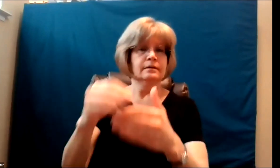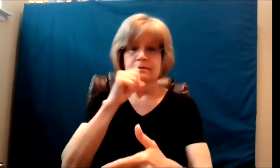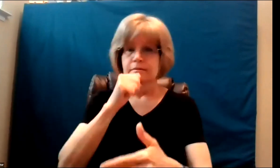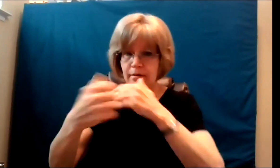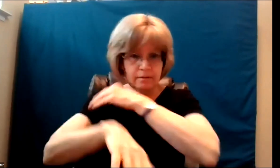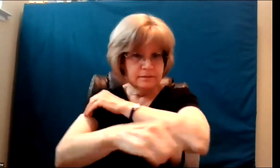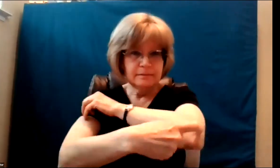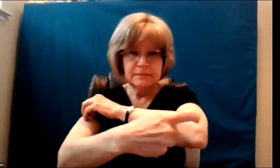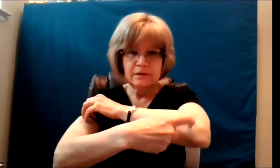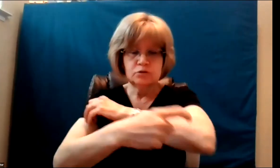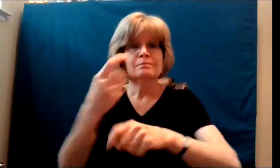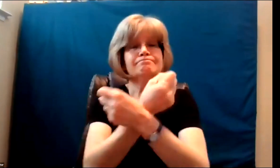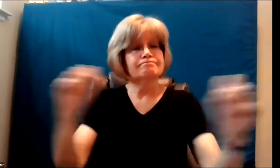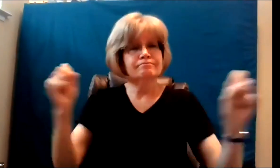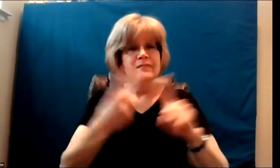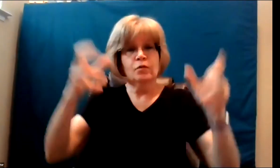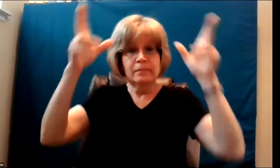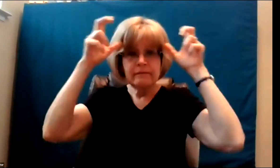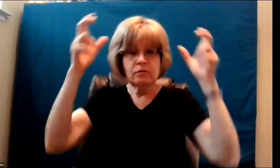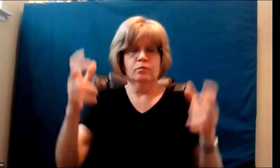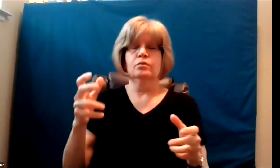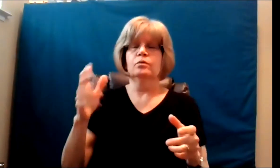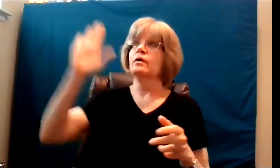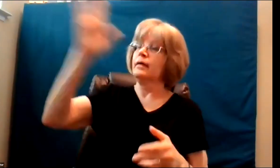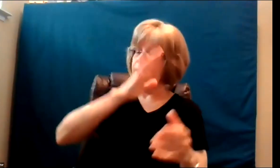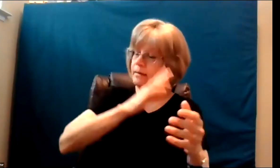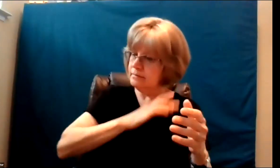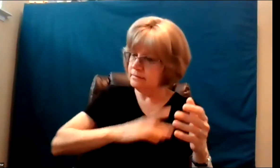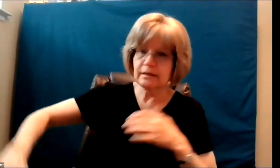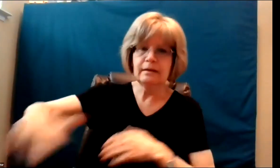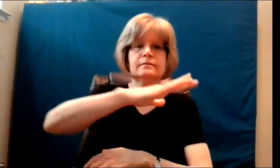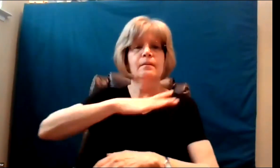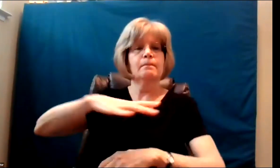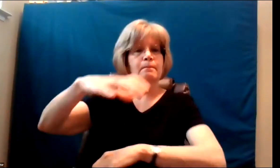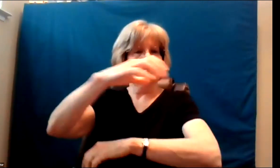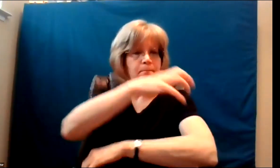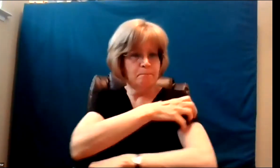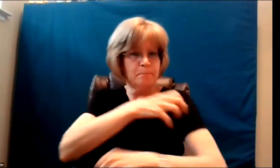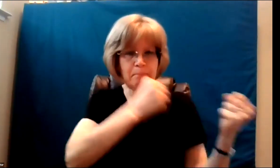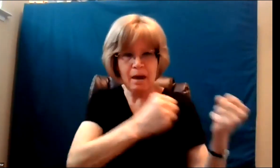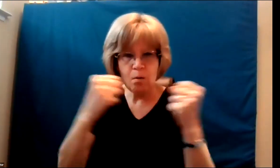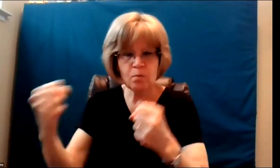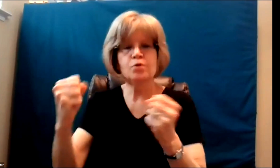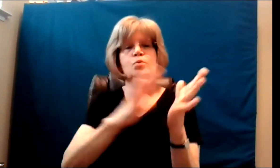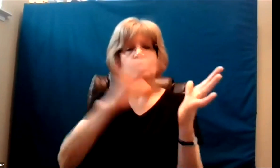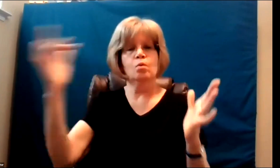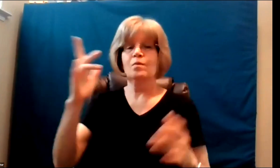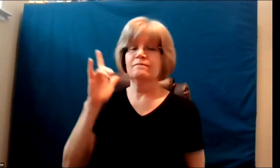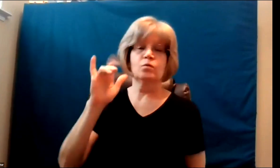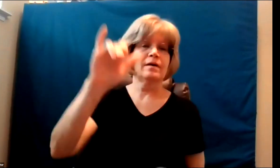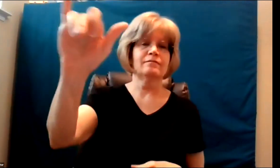into temptation, but deliver us from evil. For thine is the kingdom and the power and the glory